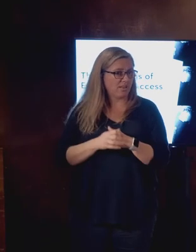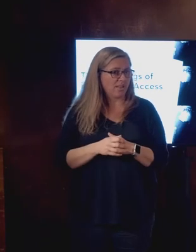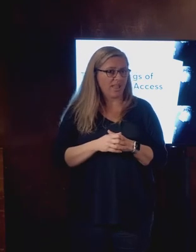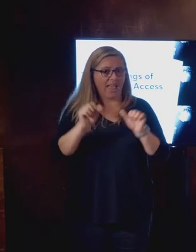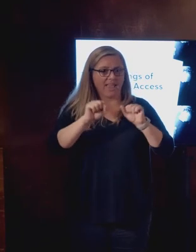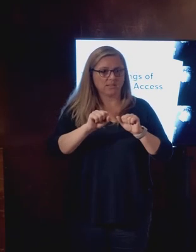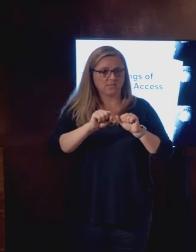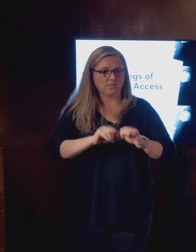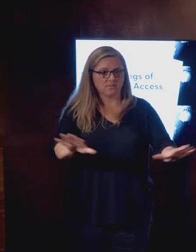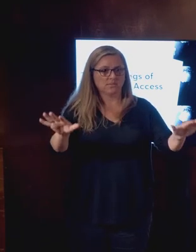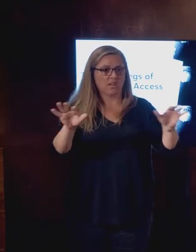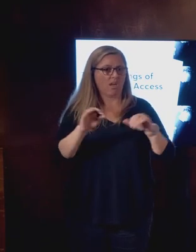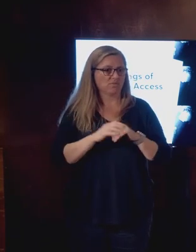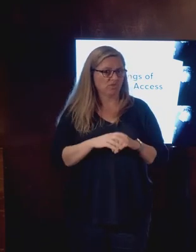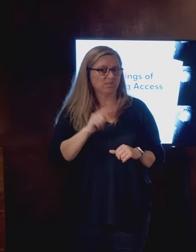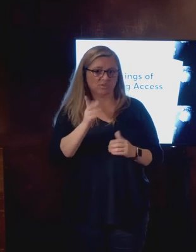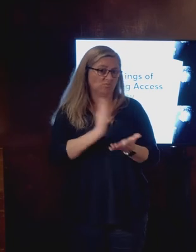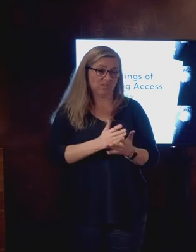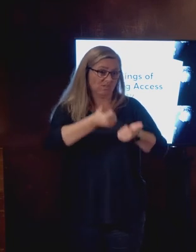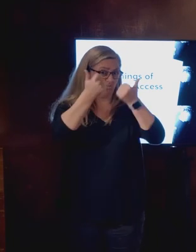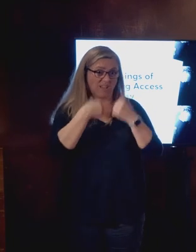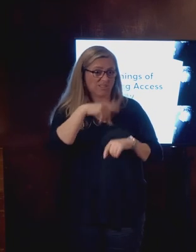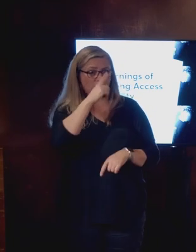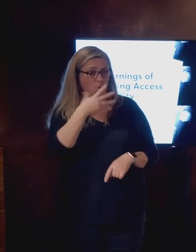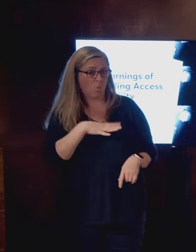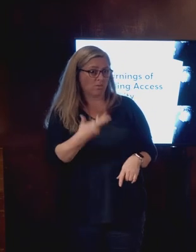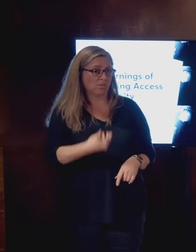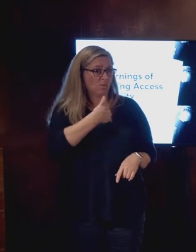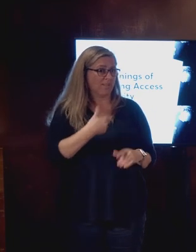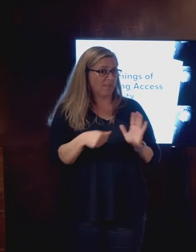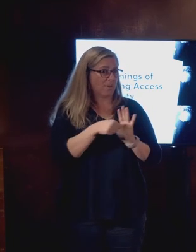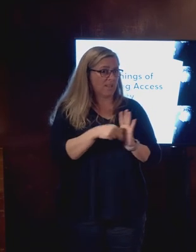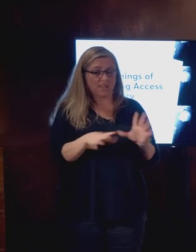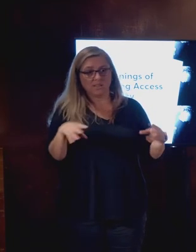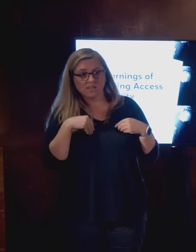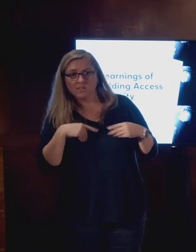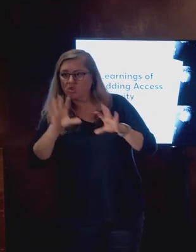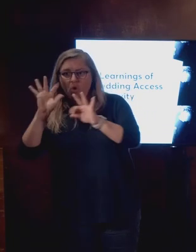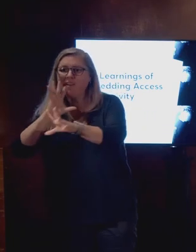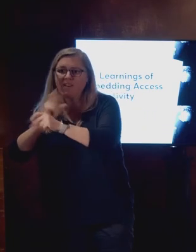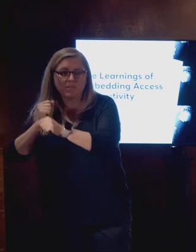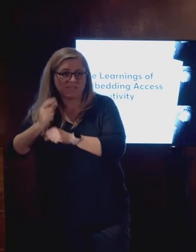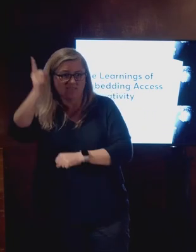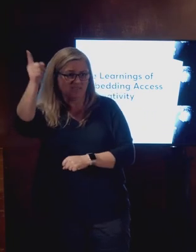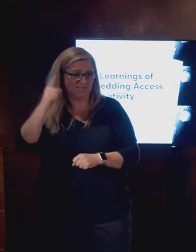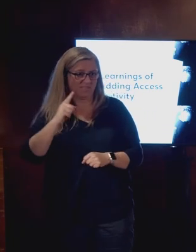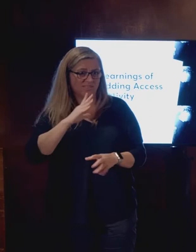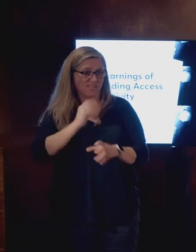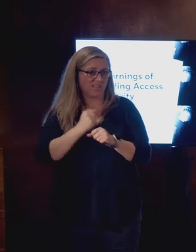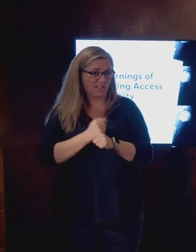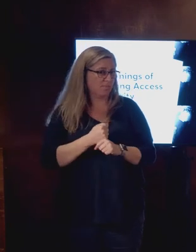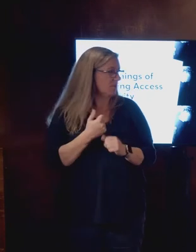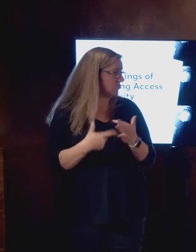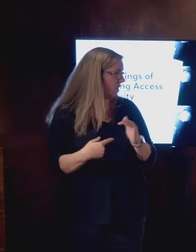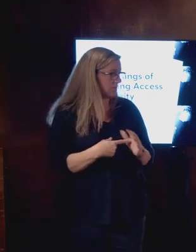live streaming. So that was great that people just wanted to give us money. And again, there were companies, not government, because the government grants take ages.